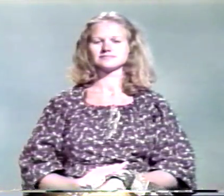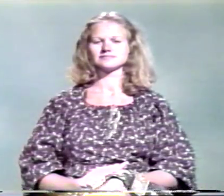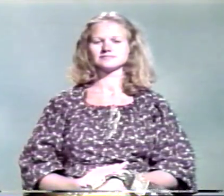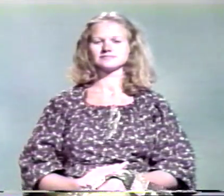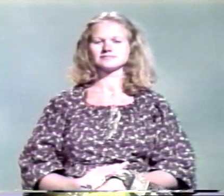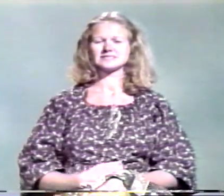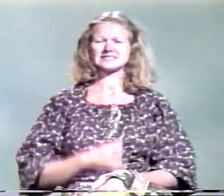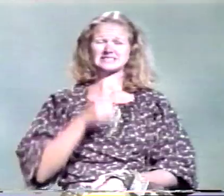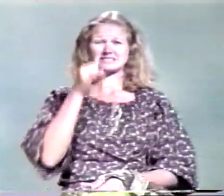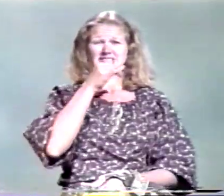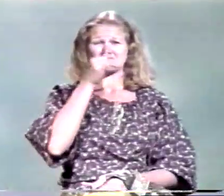her."